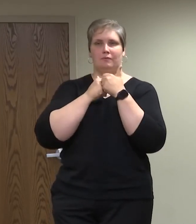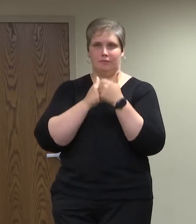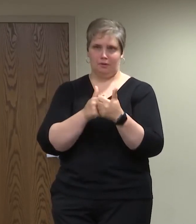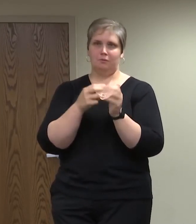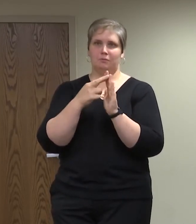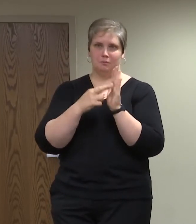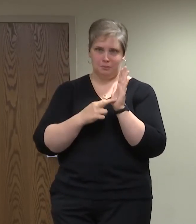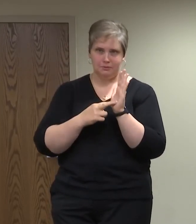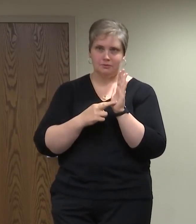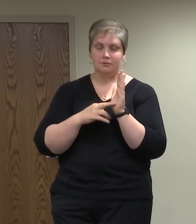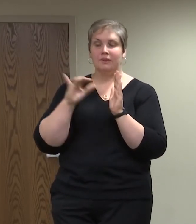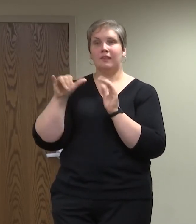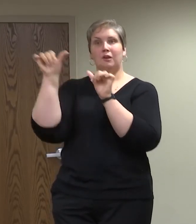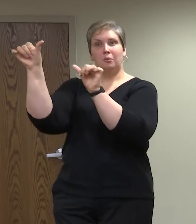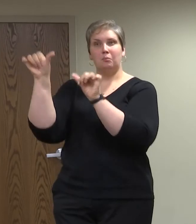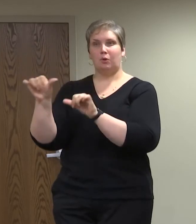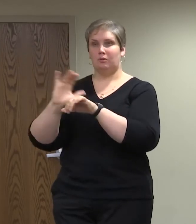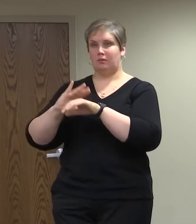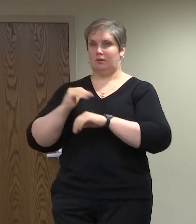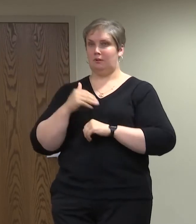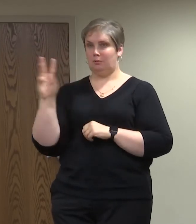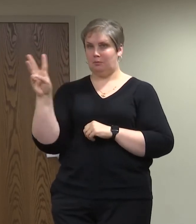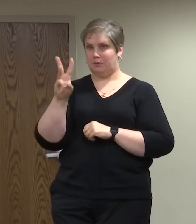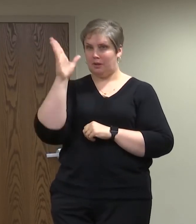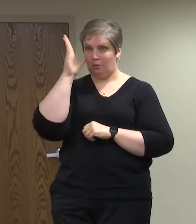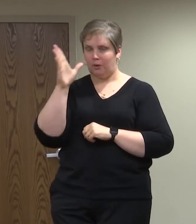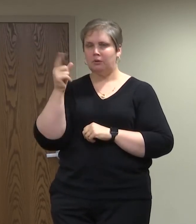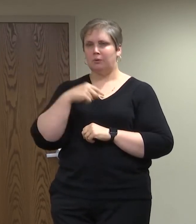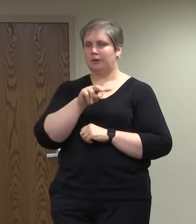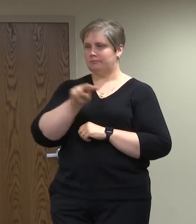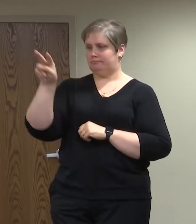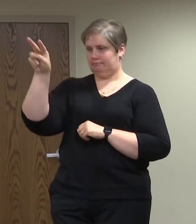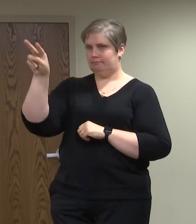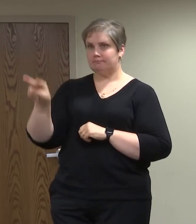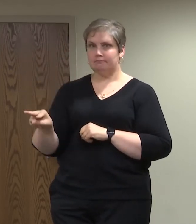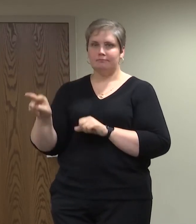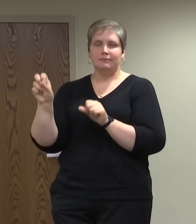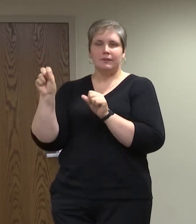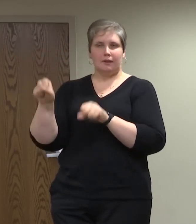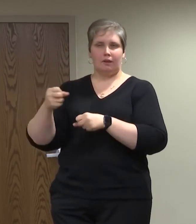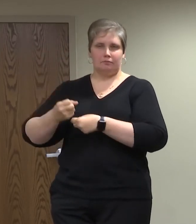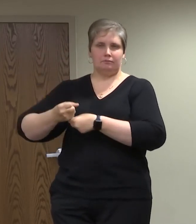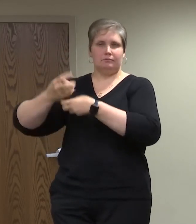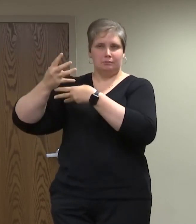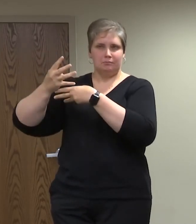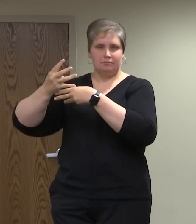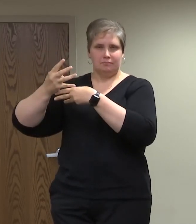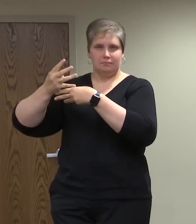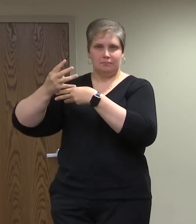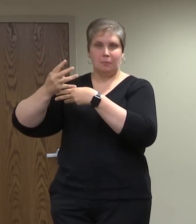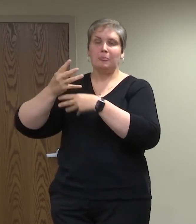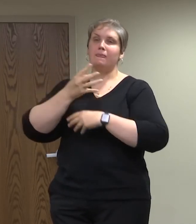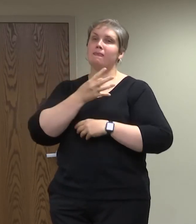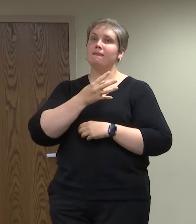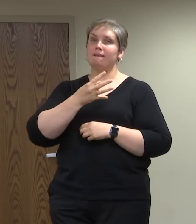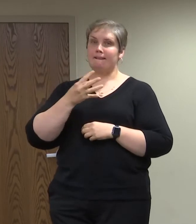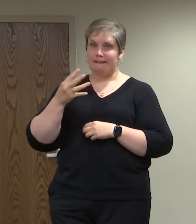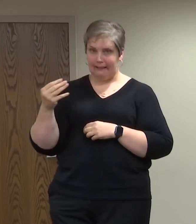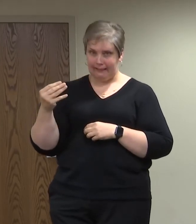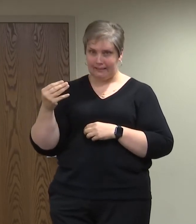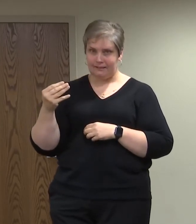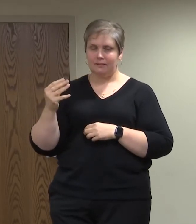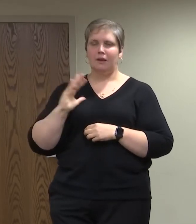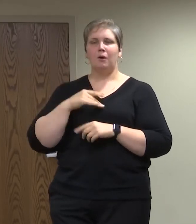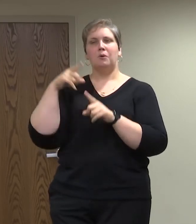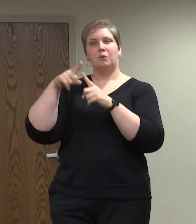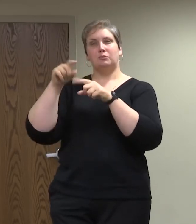posted. It's available on the website, and we encourage our community to take a look and really work with those businesses to get them into